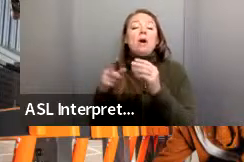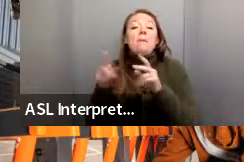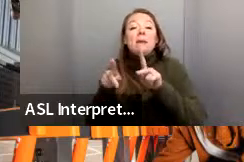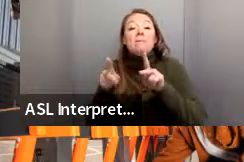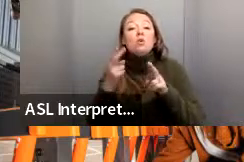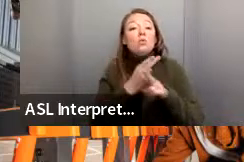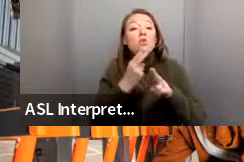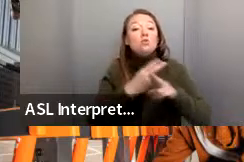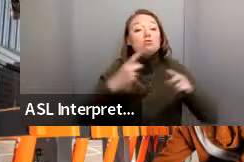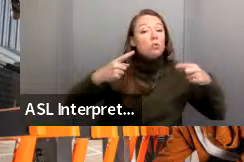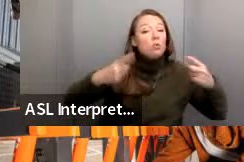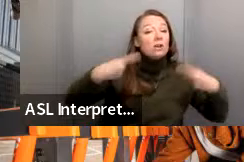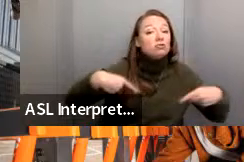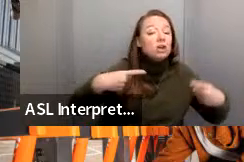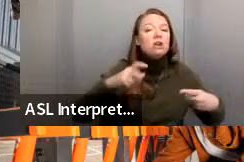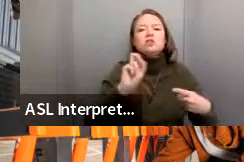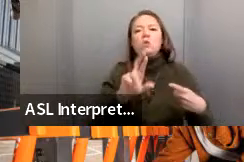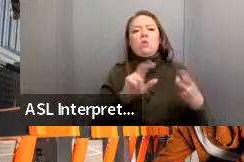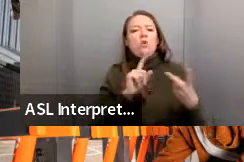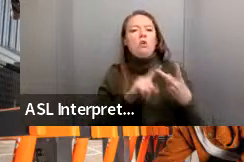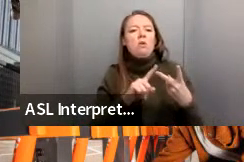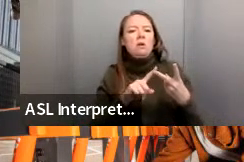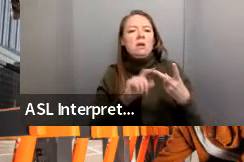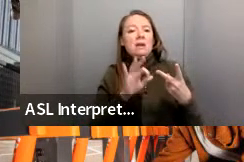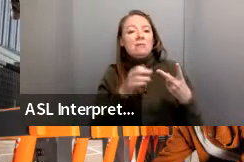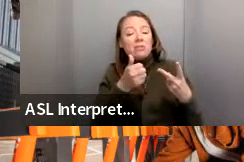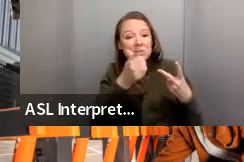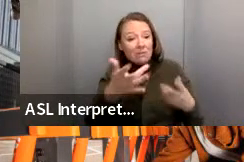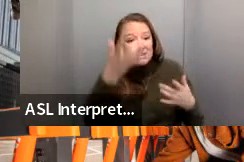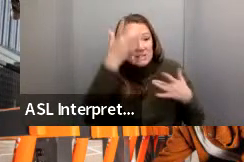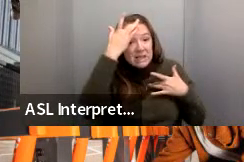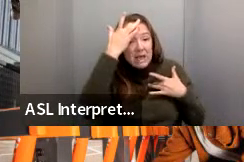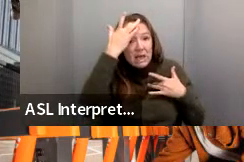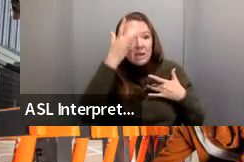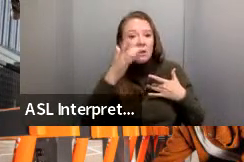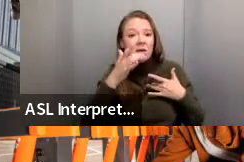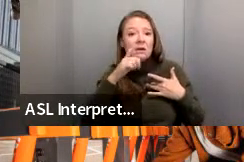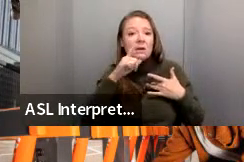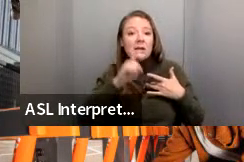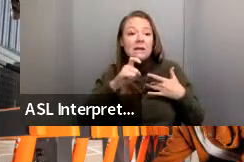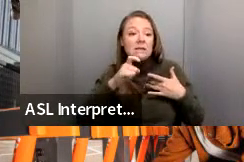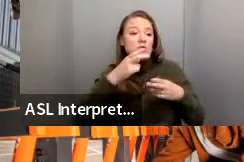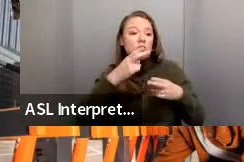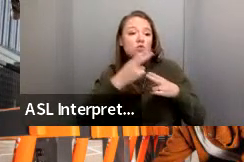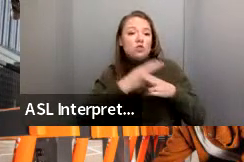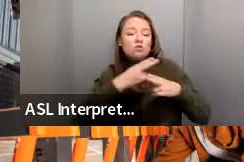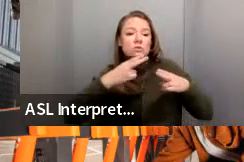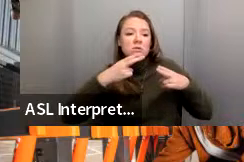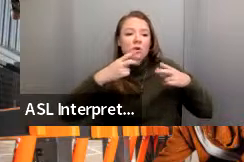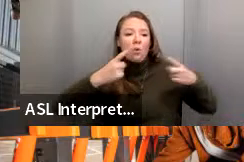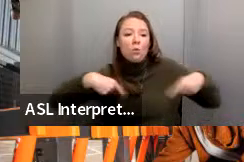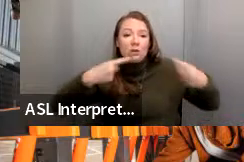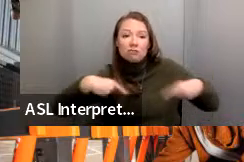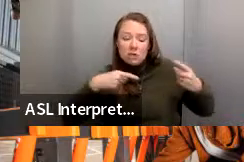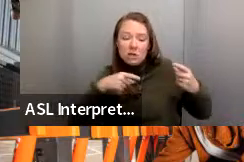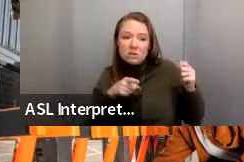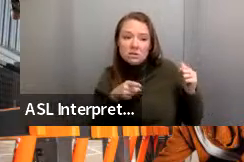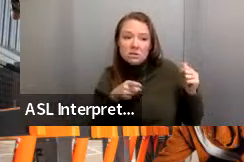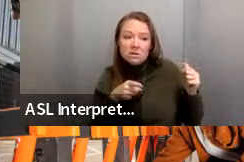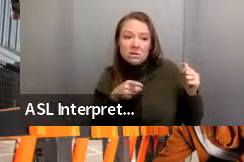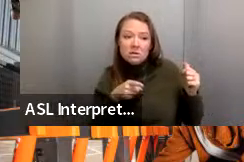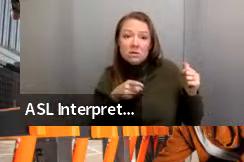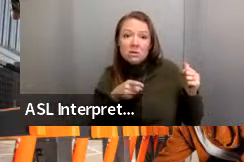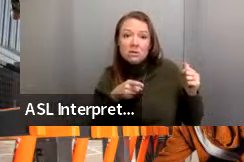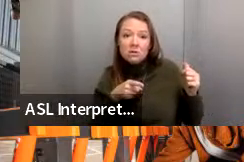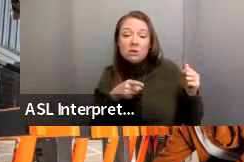and or people who are sick who need to use this wheelchair. Is there a potential